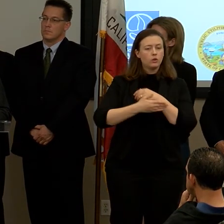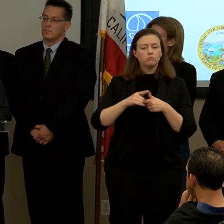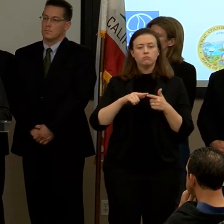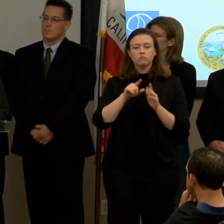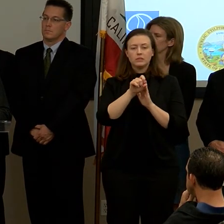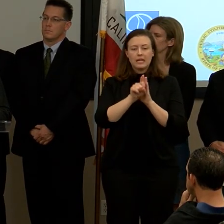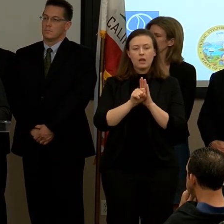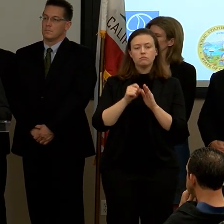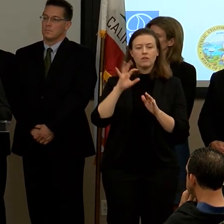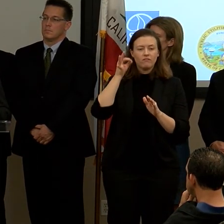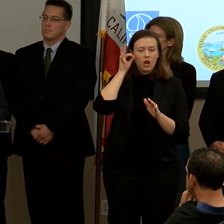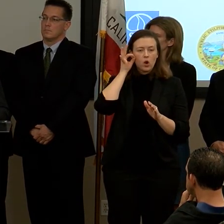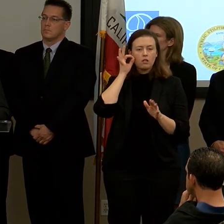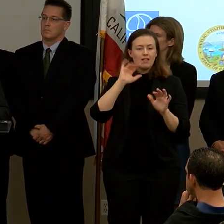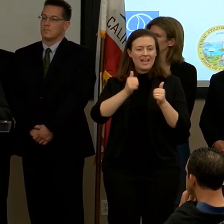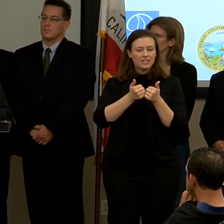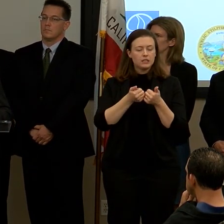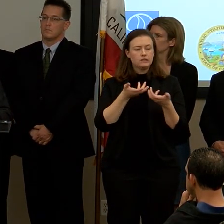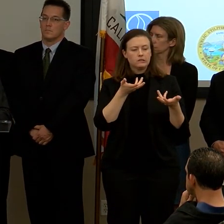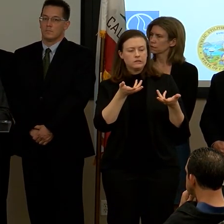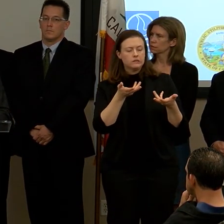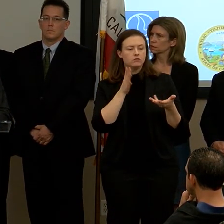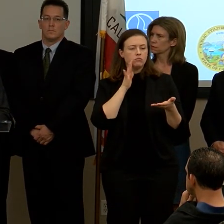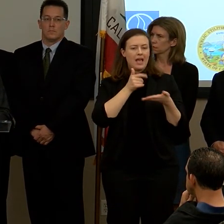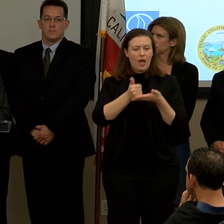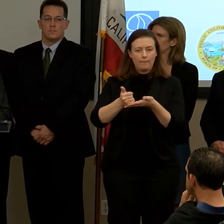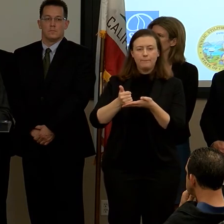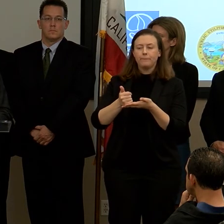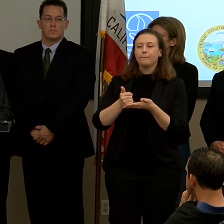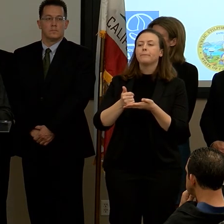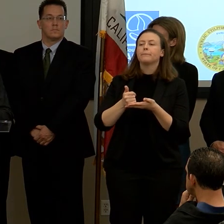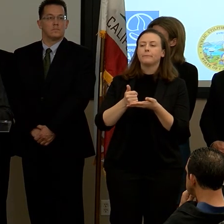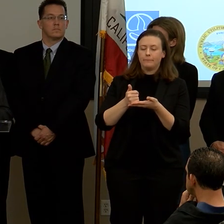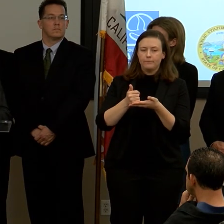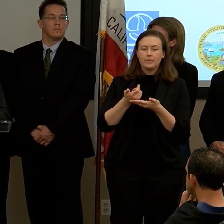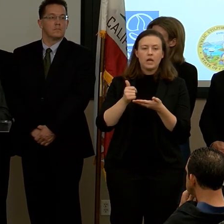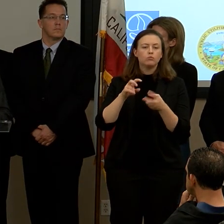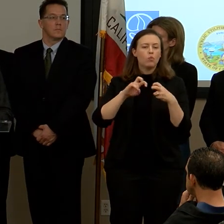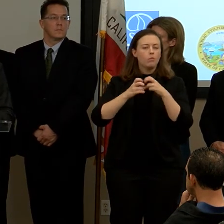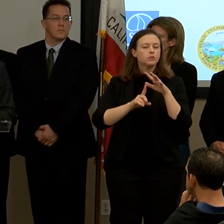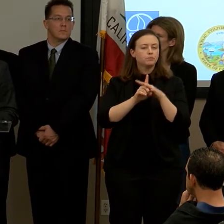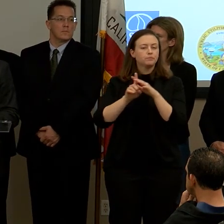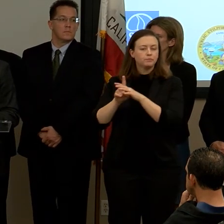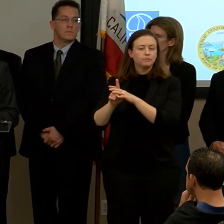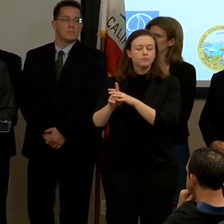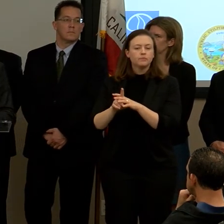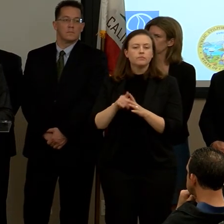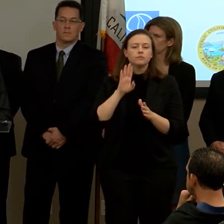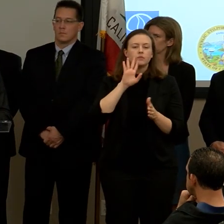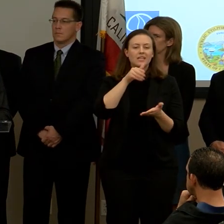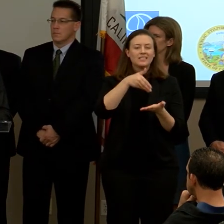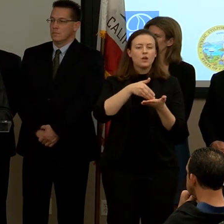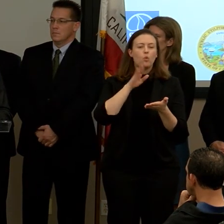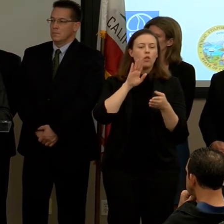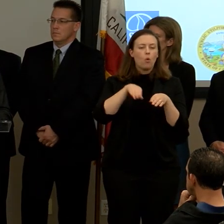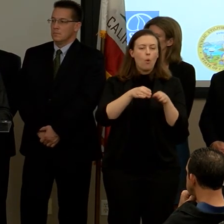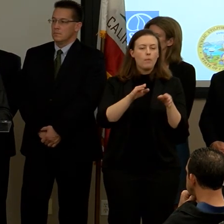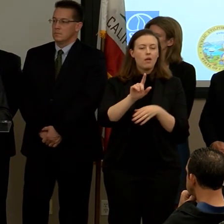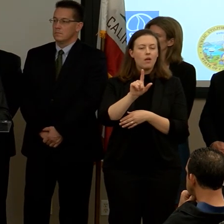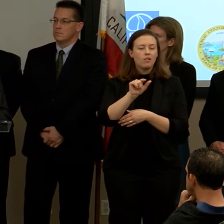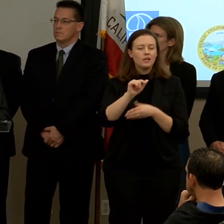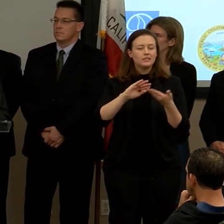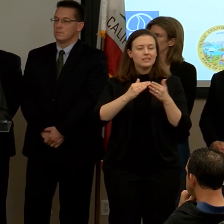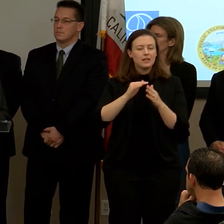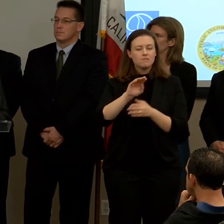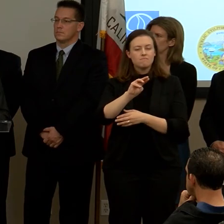federal agency to expedite whatever need they may have. And that center will be opening up at the Los Angeles City